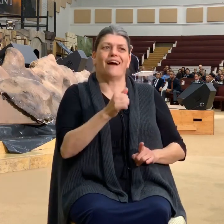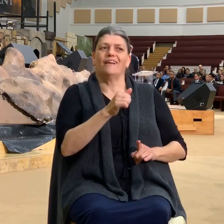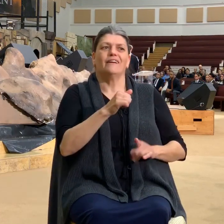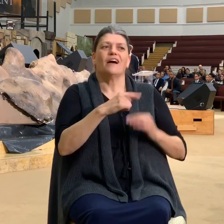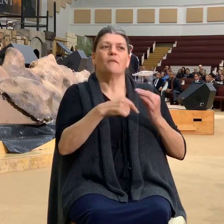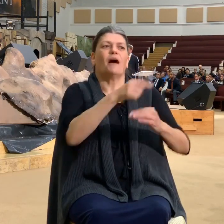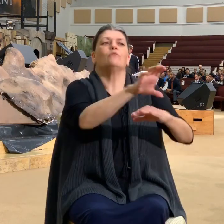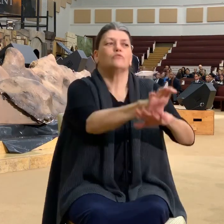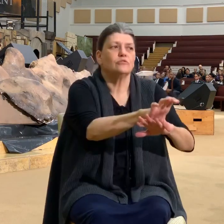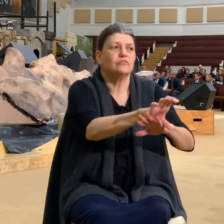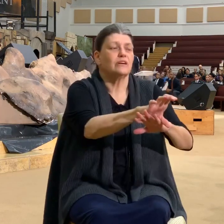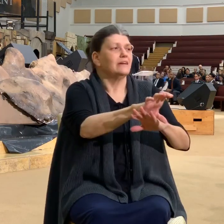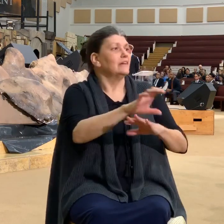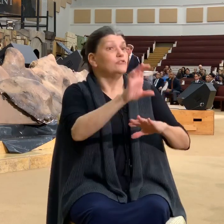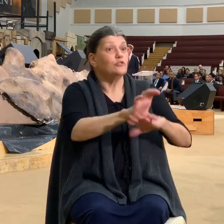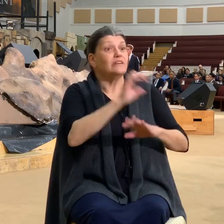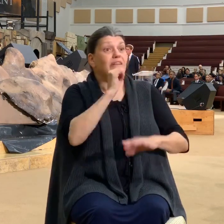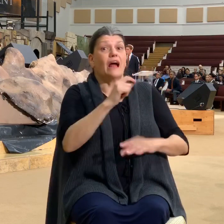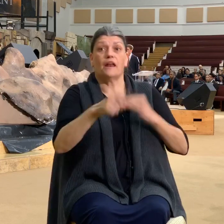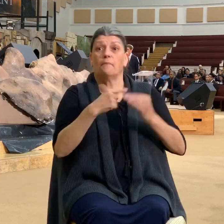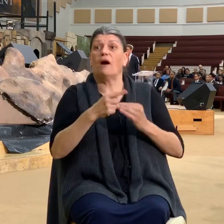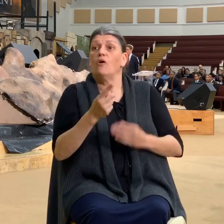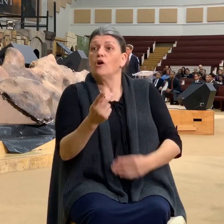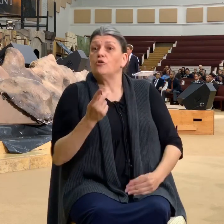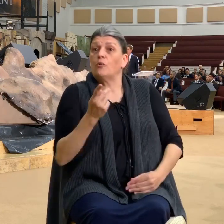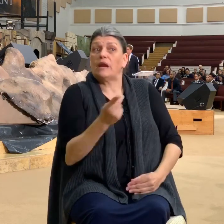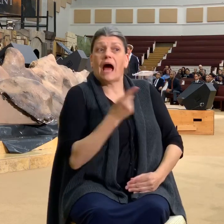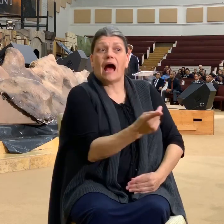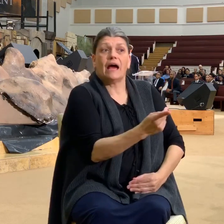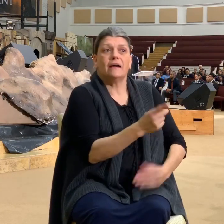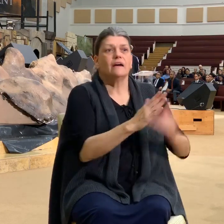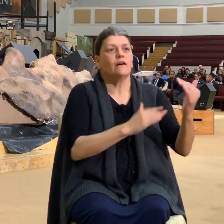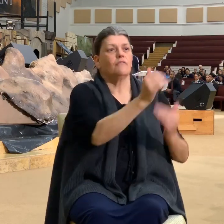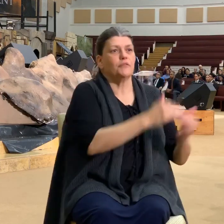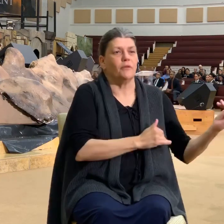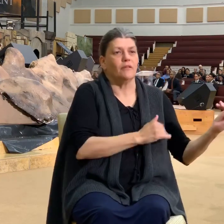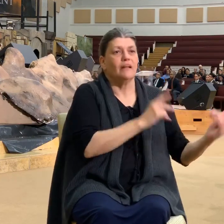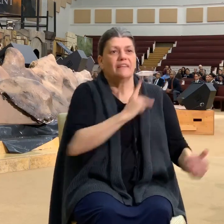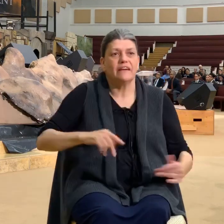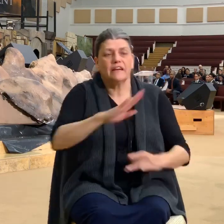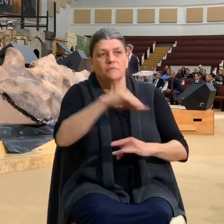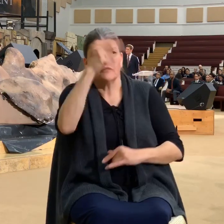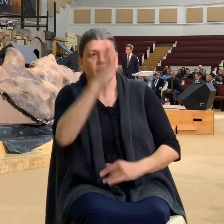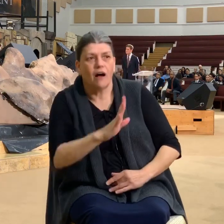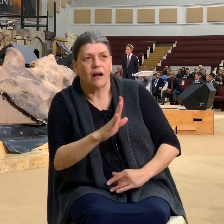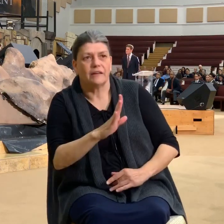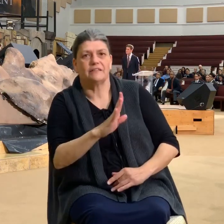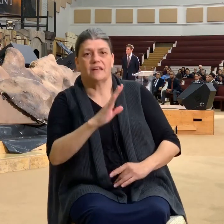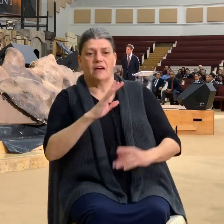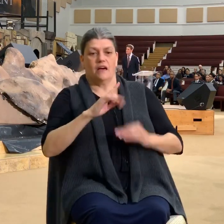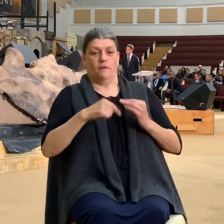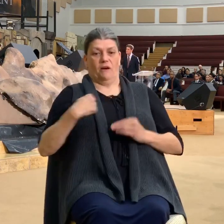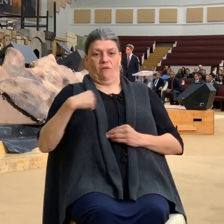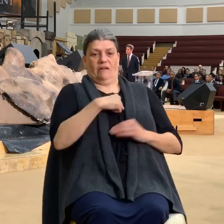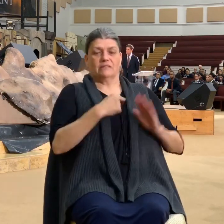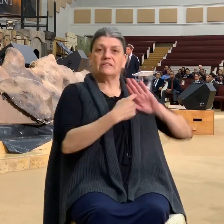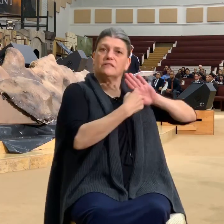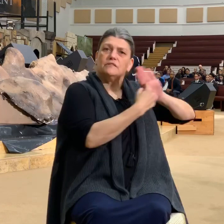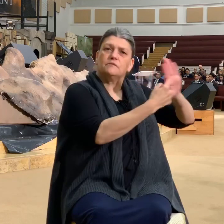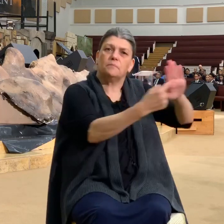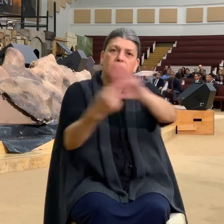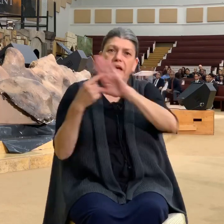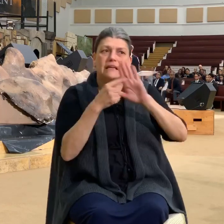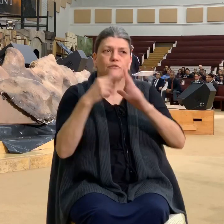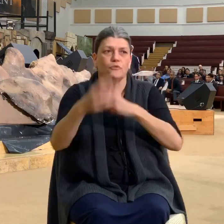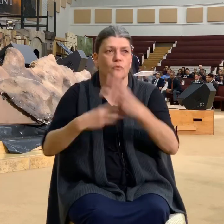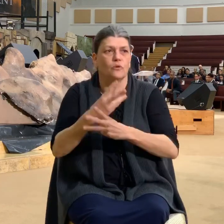not about you and I being comfortable. The kingdom of God is about us displaying to the world what the earth is to look like